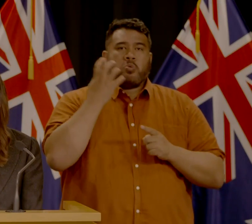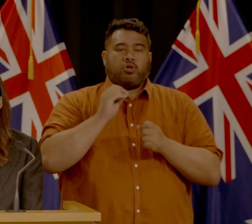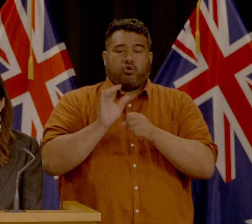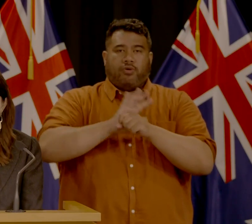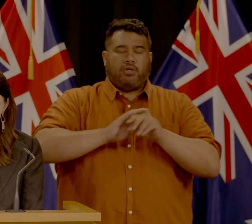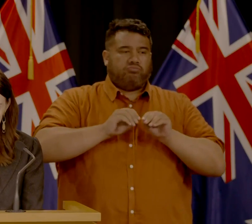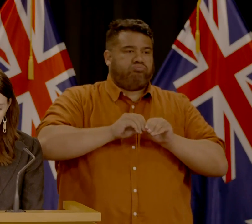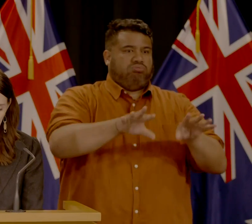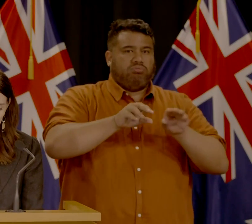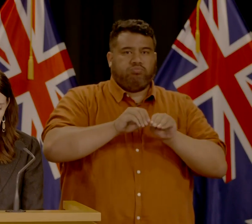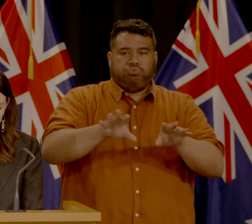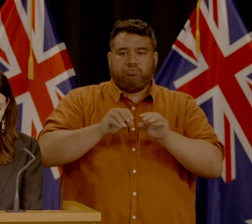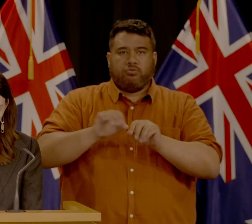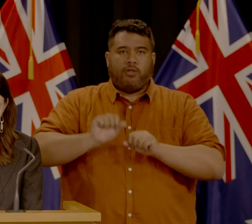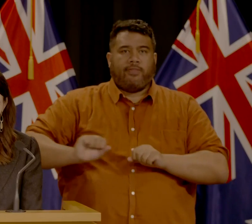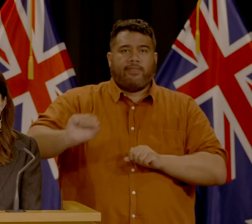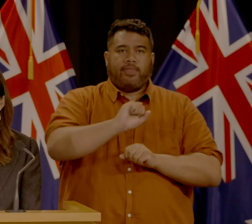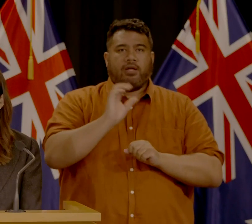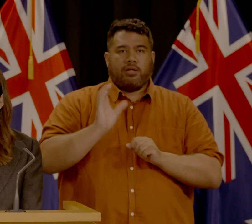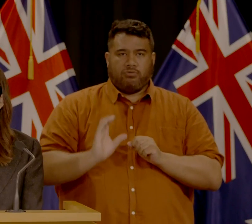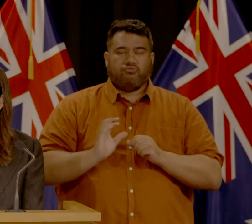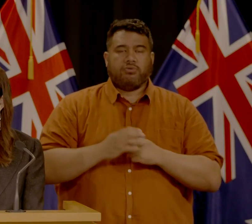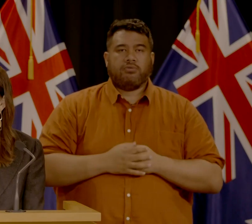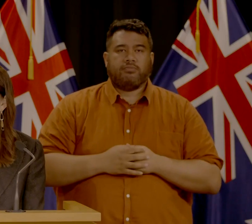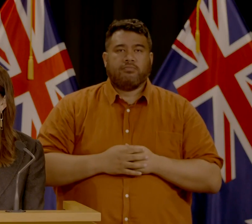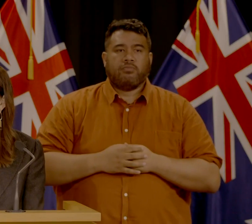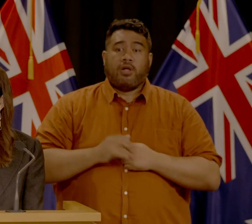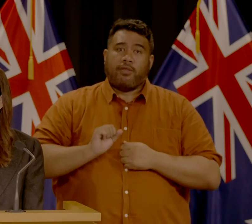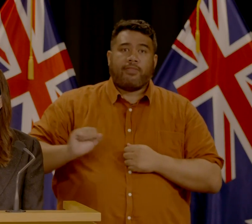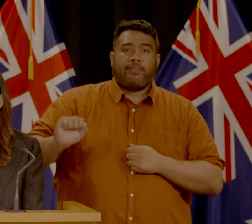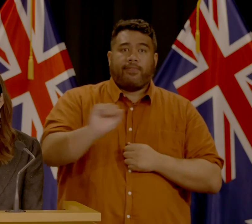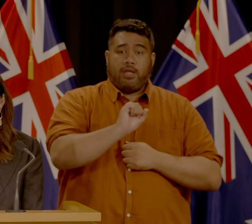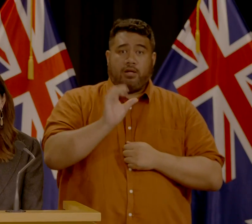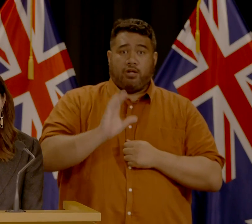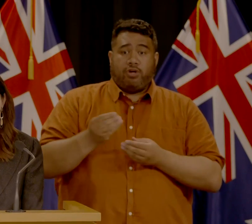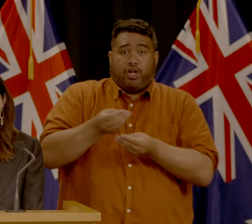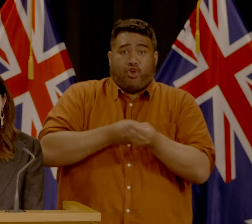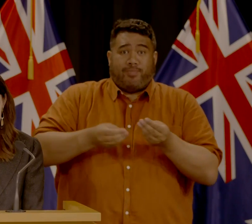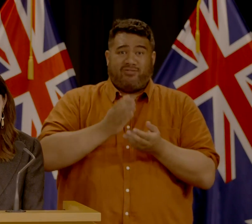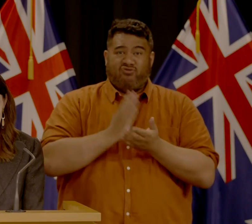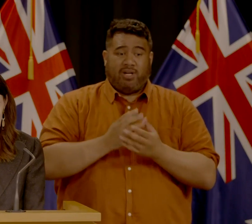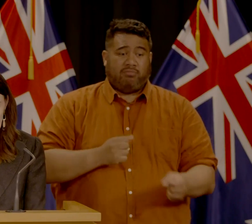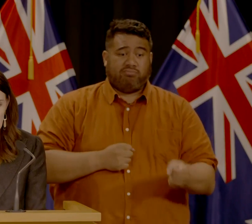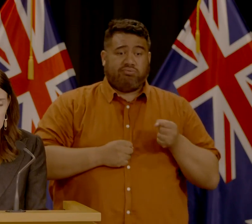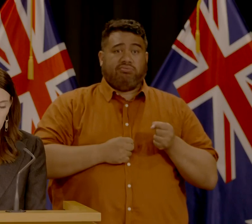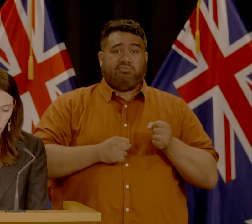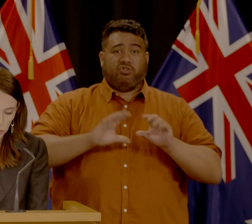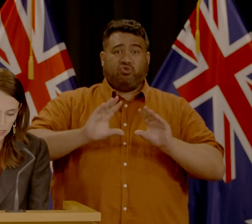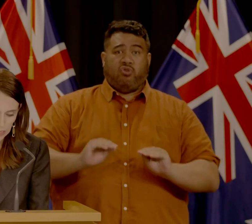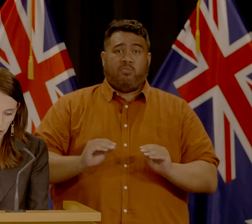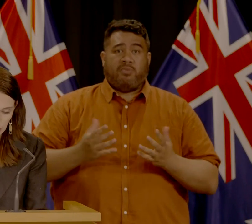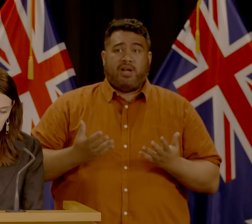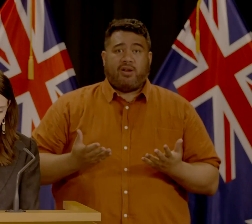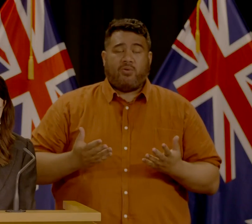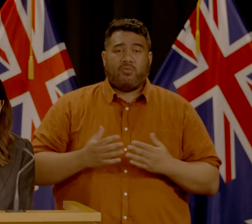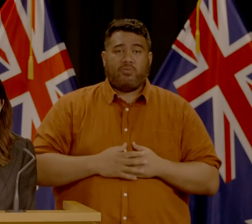of COVID-19. Countries whose economies are effectively shutting down. It was with